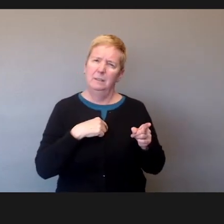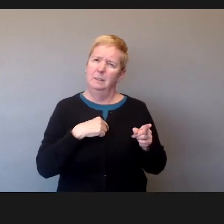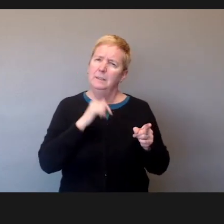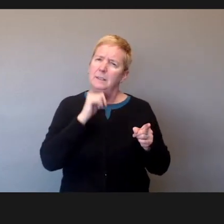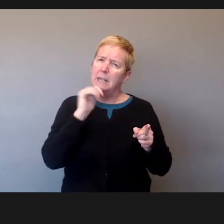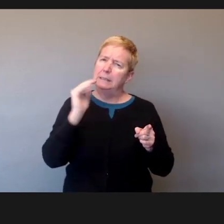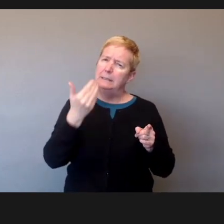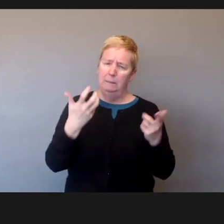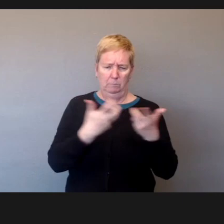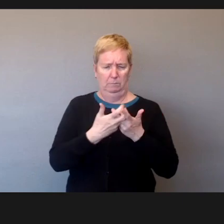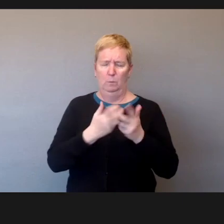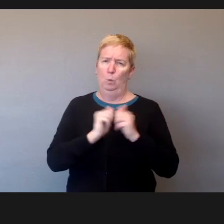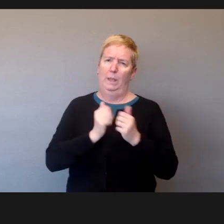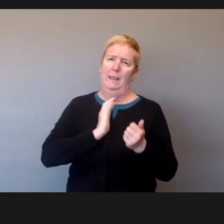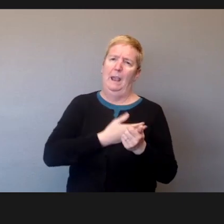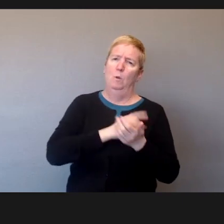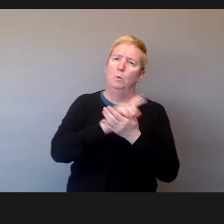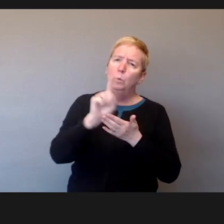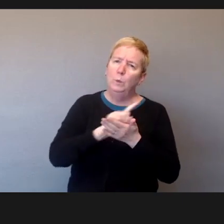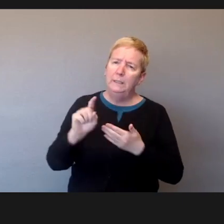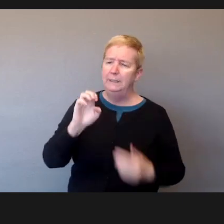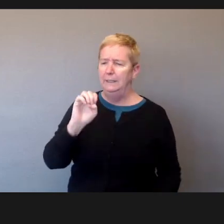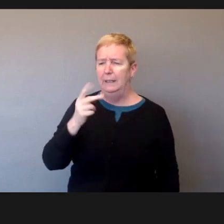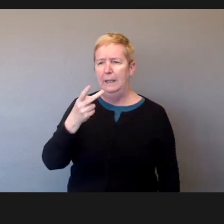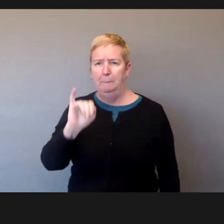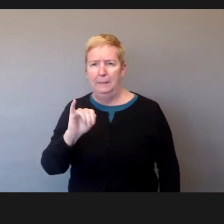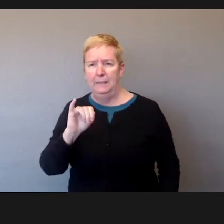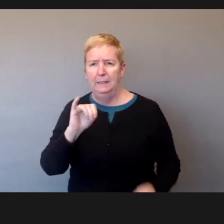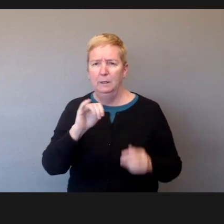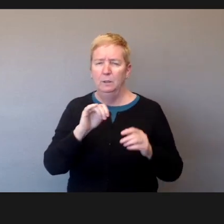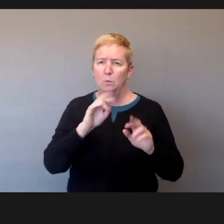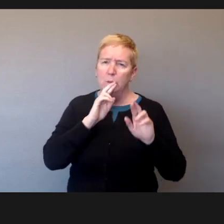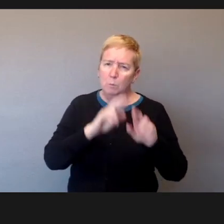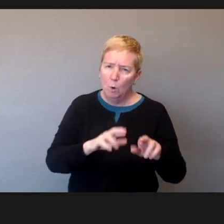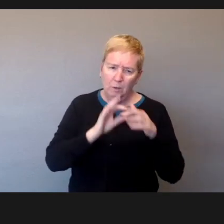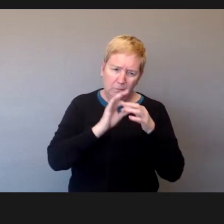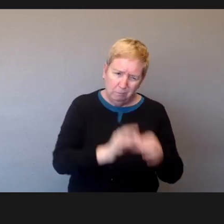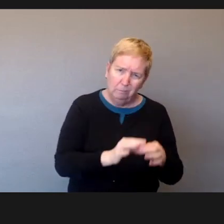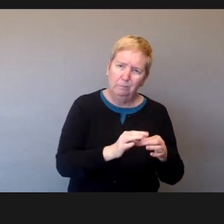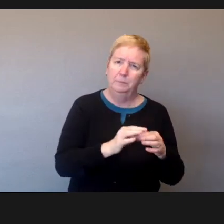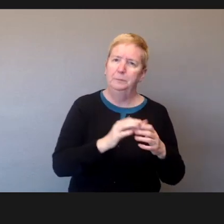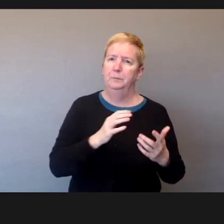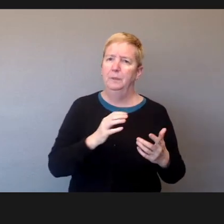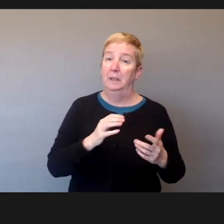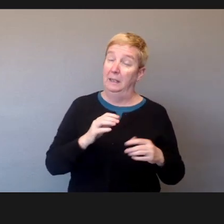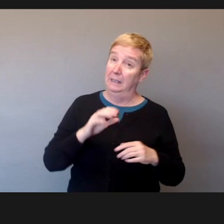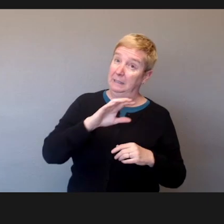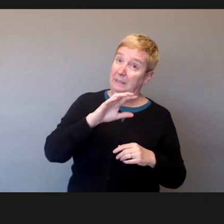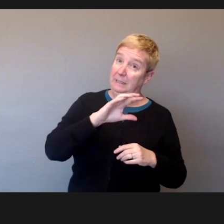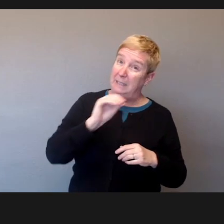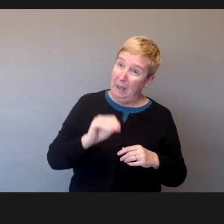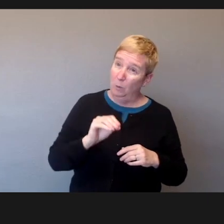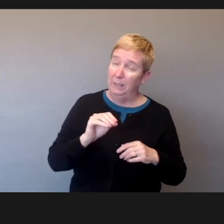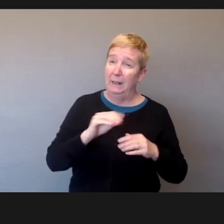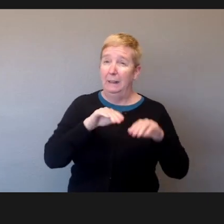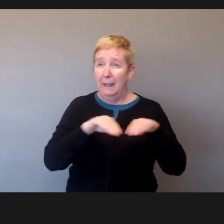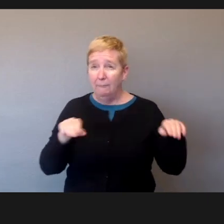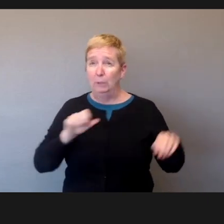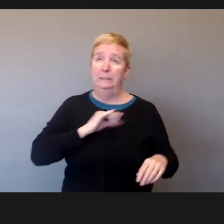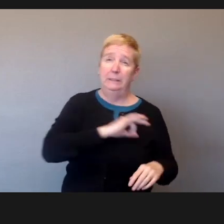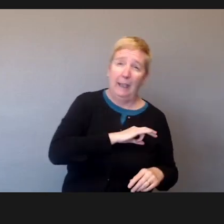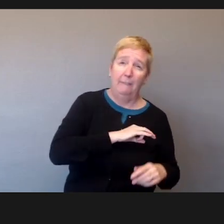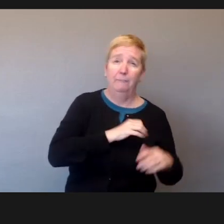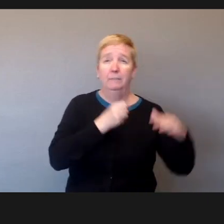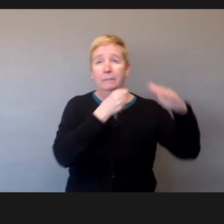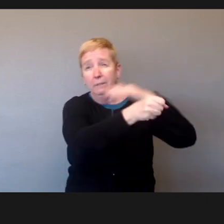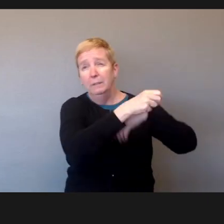weekly epidemiology report on case rate. I'm not aware of county level percentage of staffed inpatient bed data that I've ever